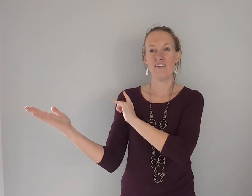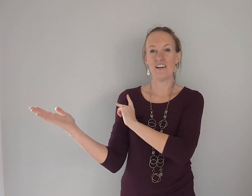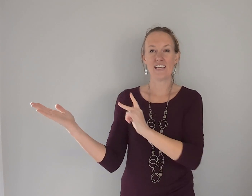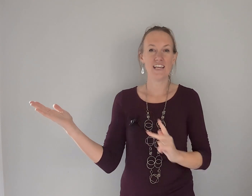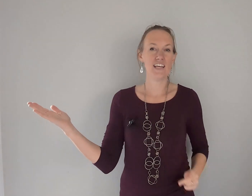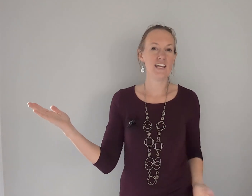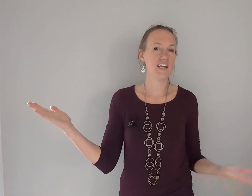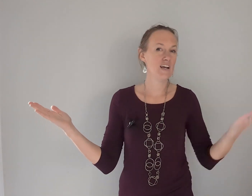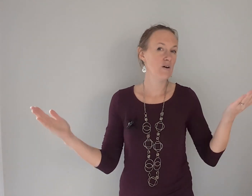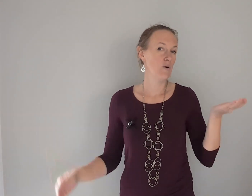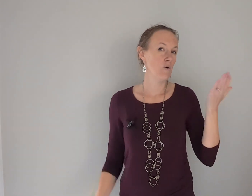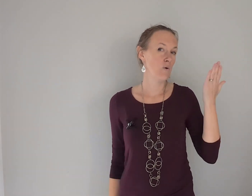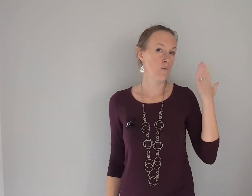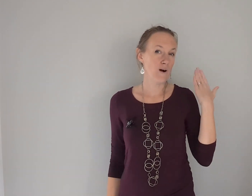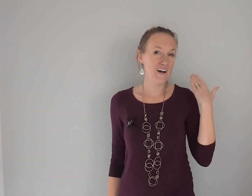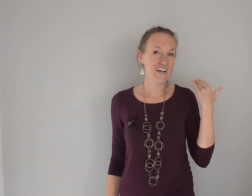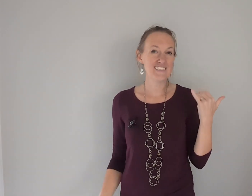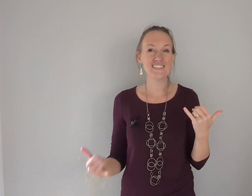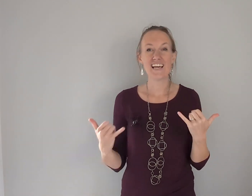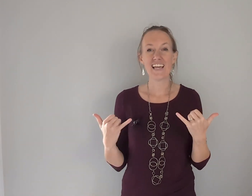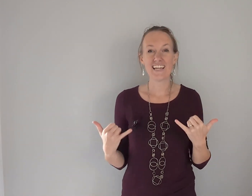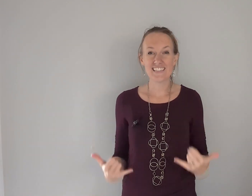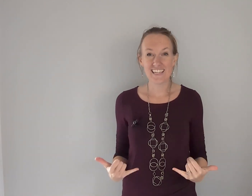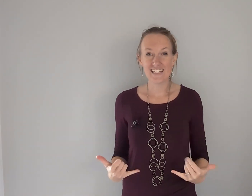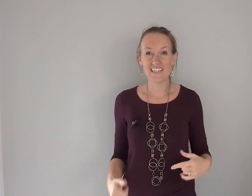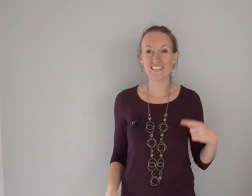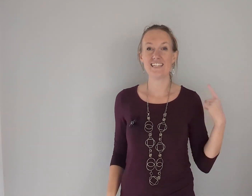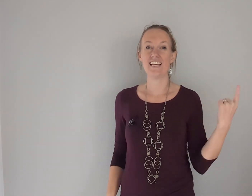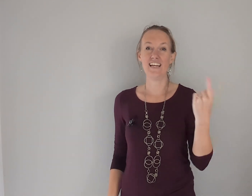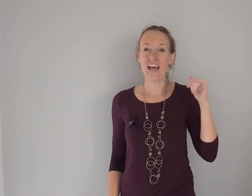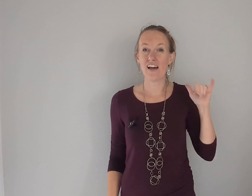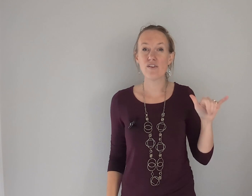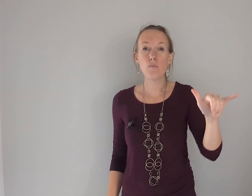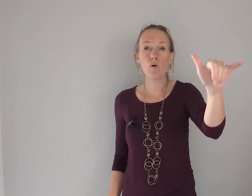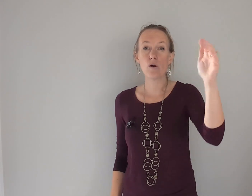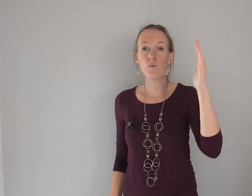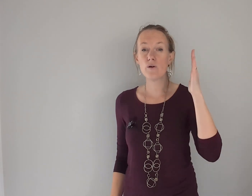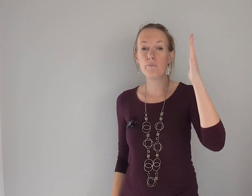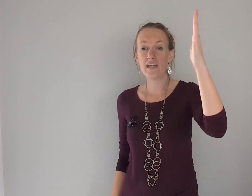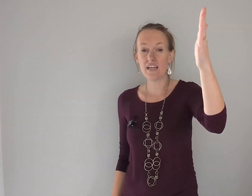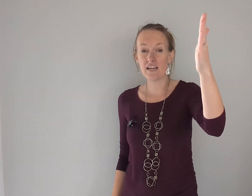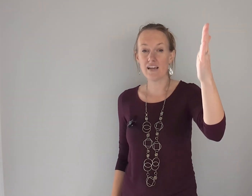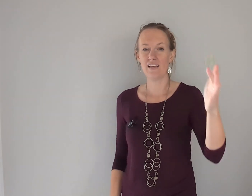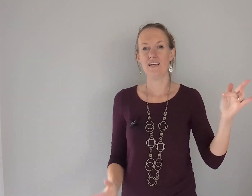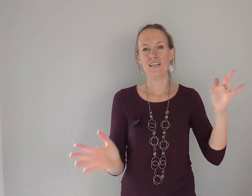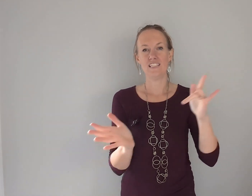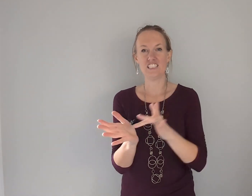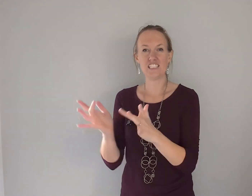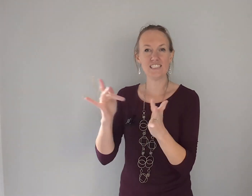The King who was and is and evermore will be. In